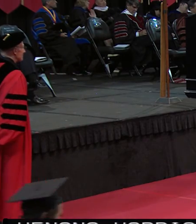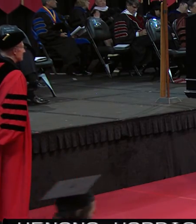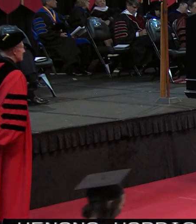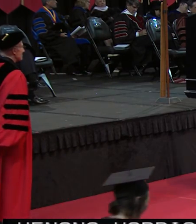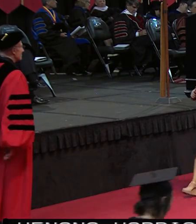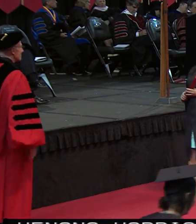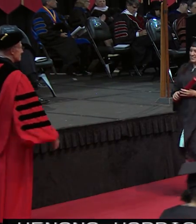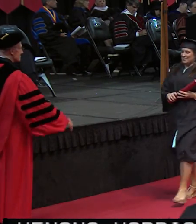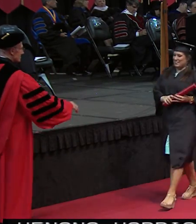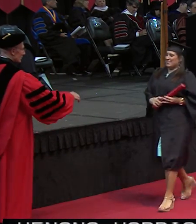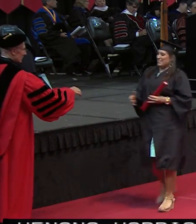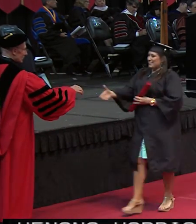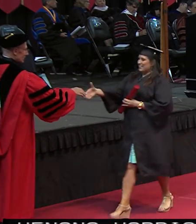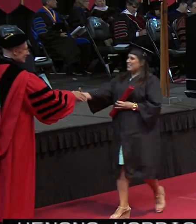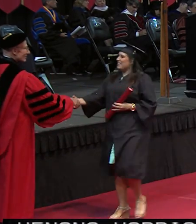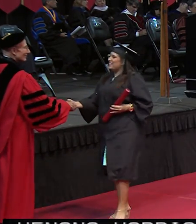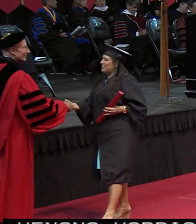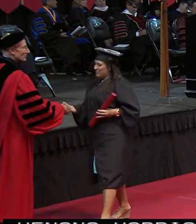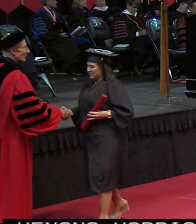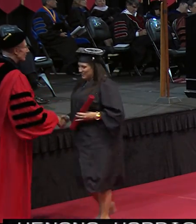English Lancon.